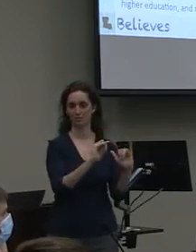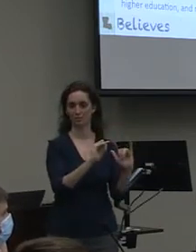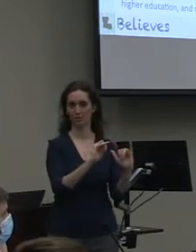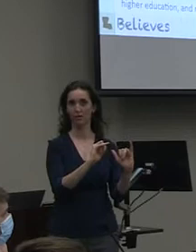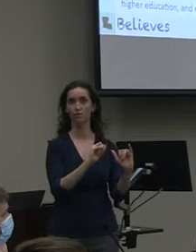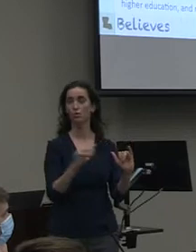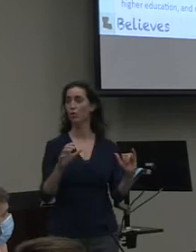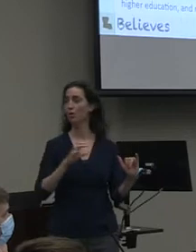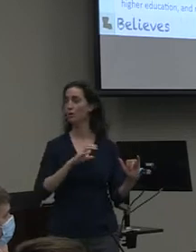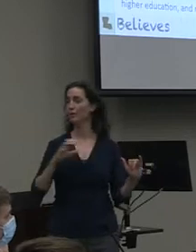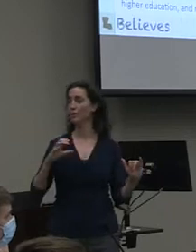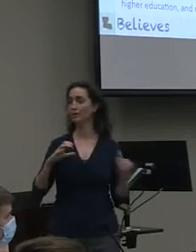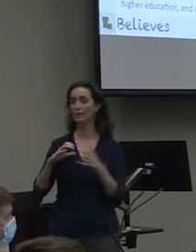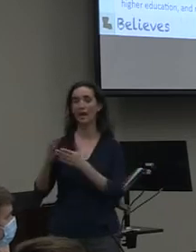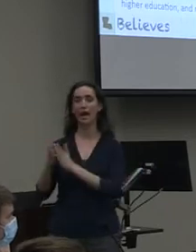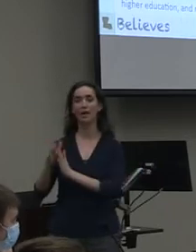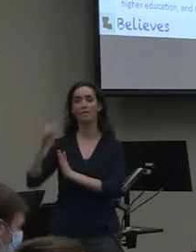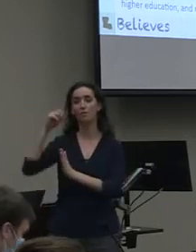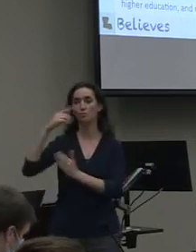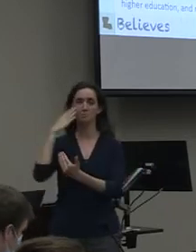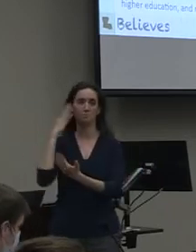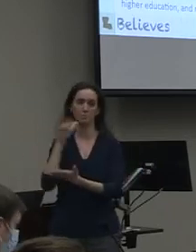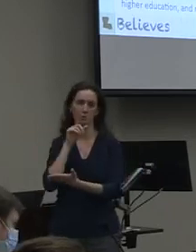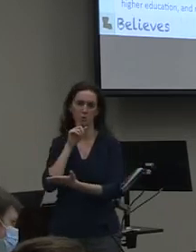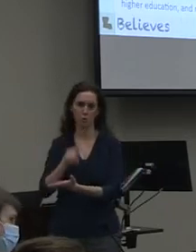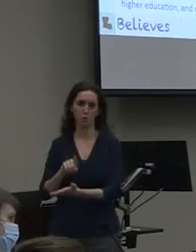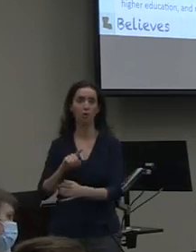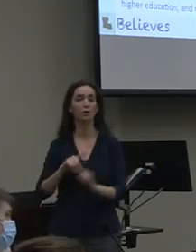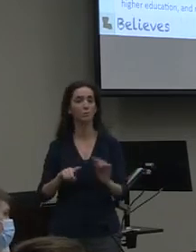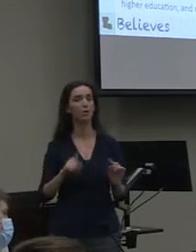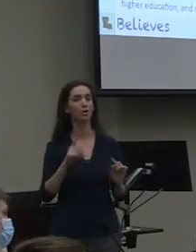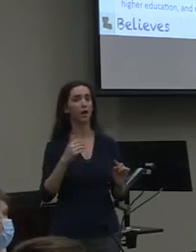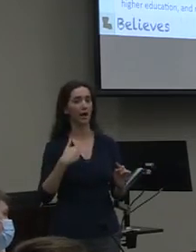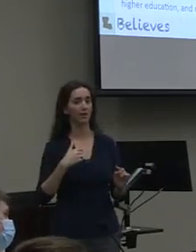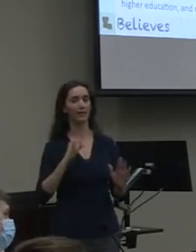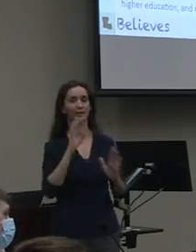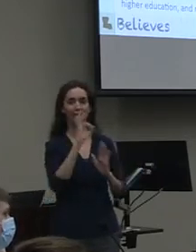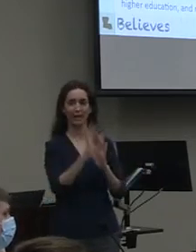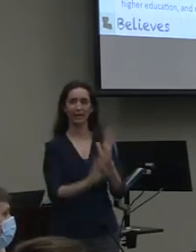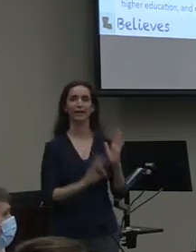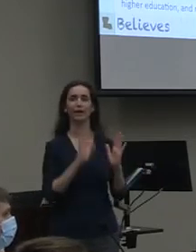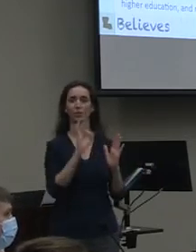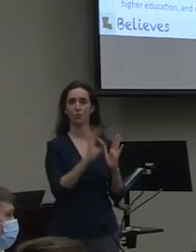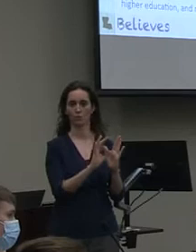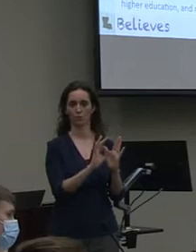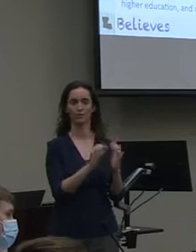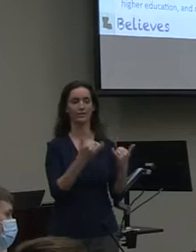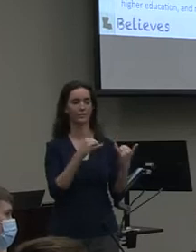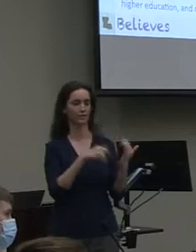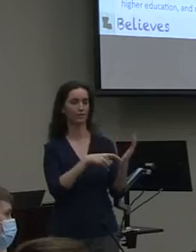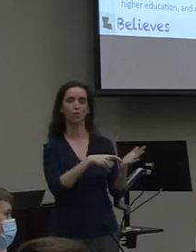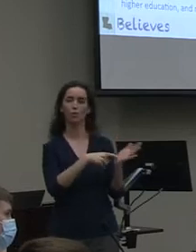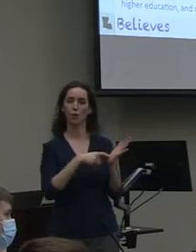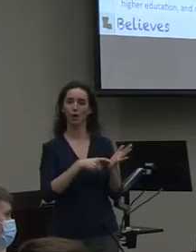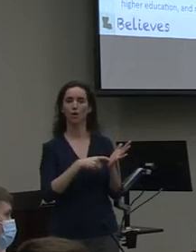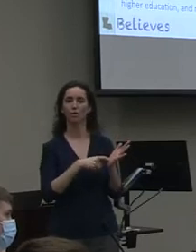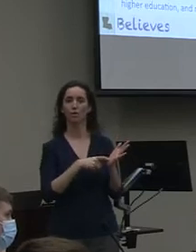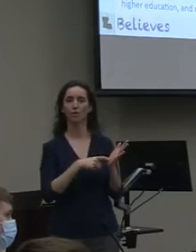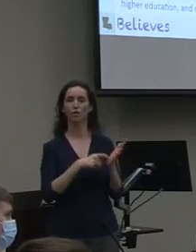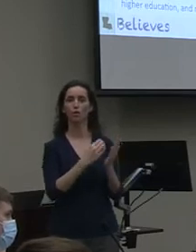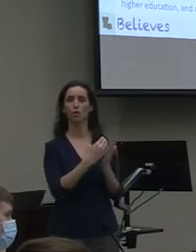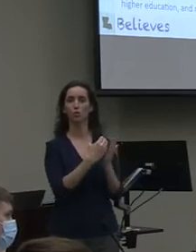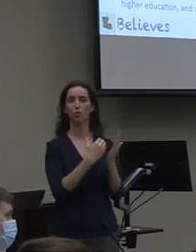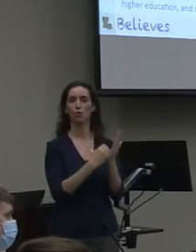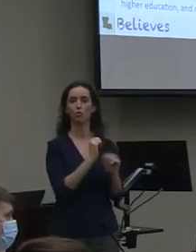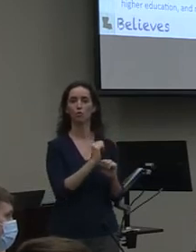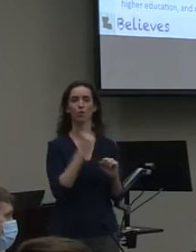committee was asking for, but I know there are those 9 hours still present in the required coursework for teacher